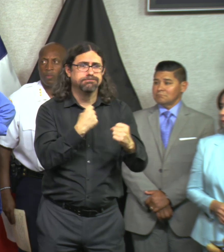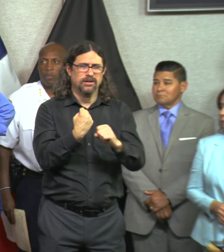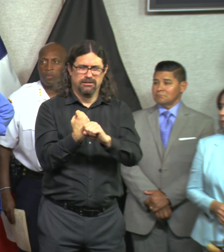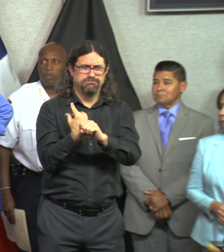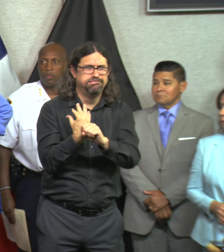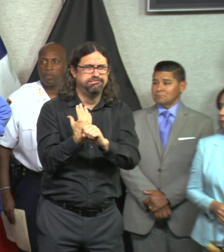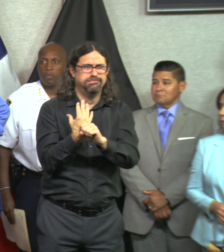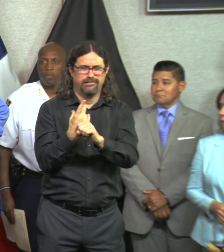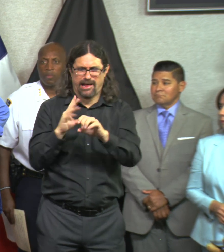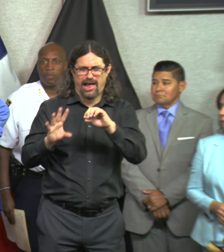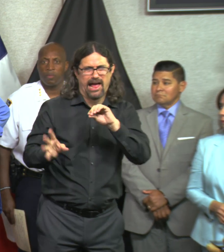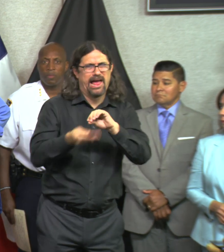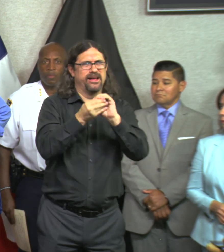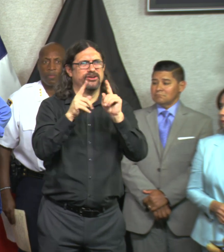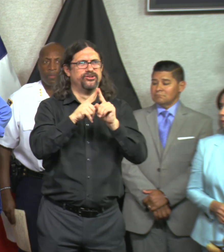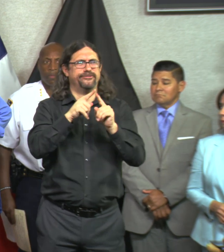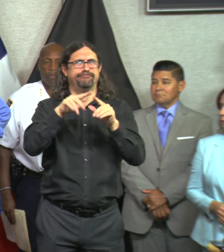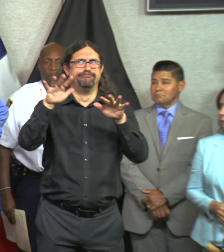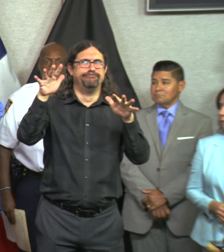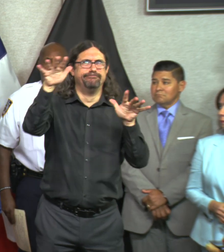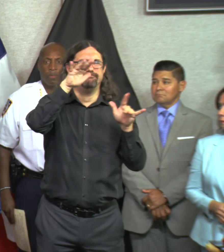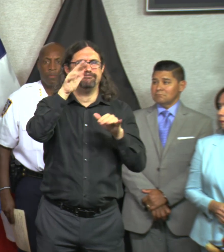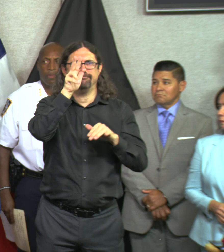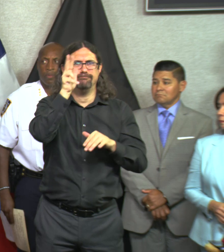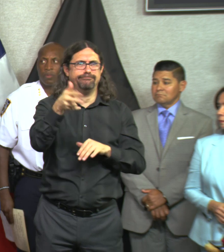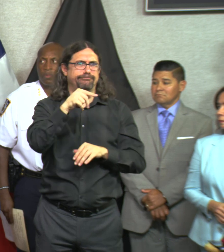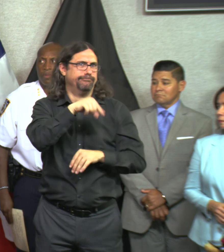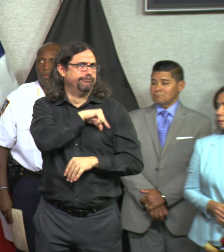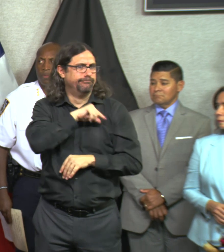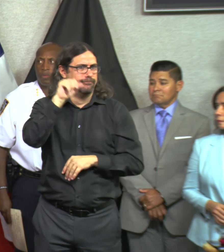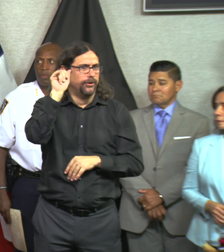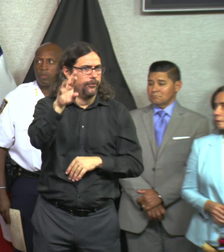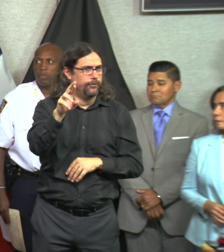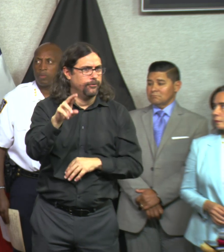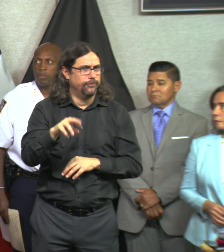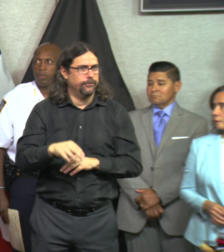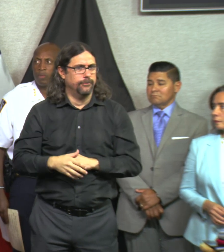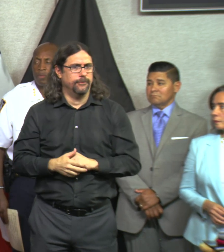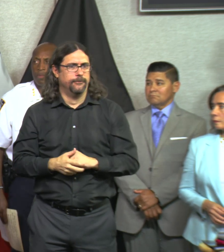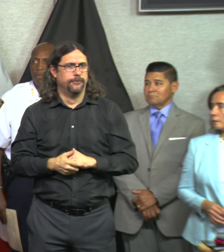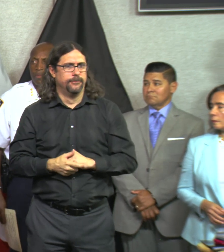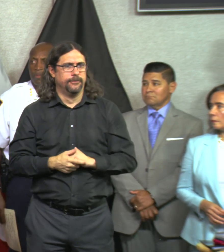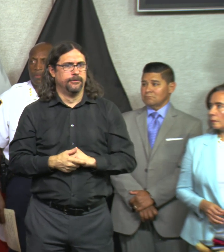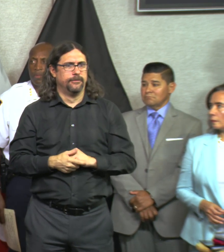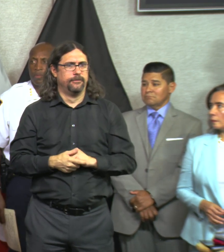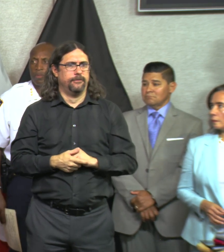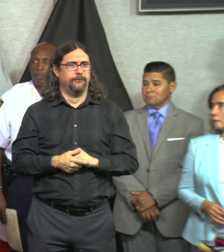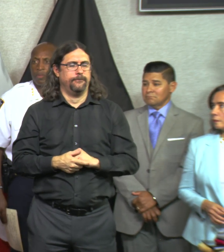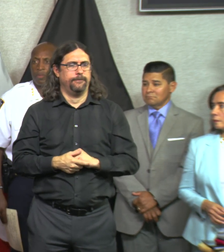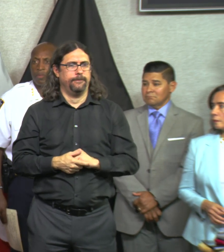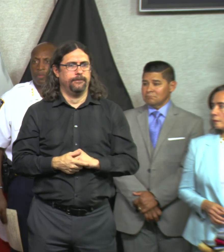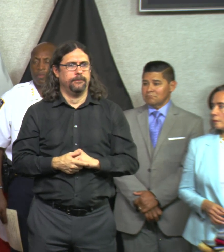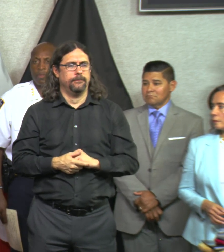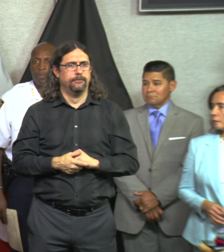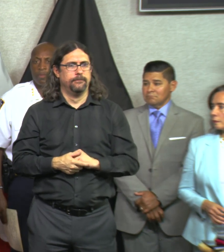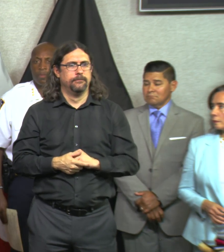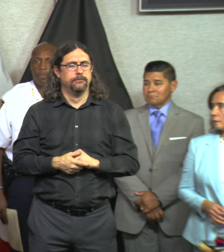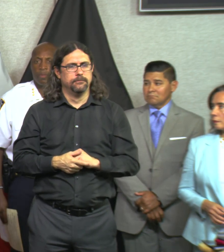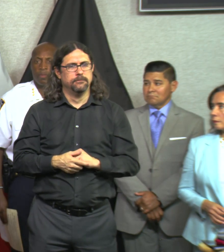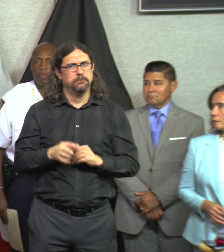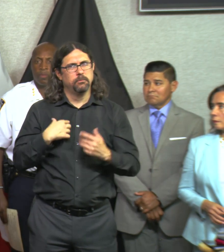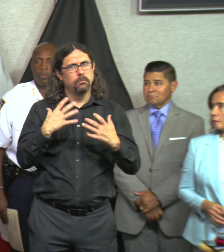should pursue it in terms of how we want to do things going forward on a more structural basis. In the immediate, I have already